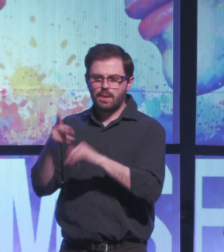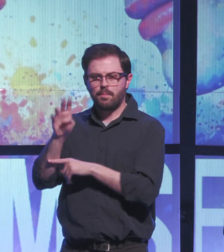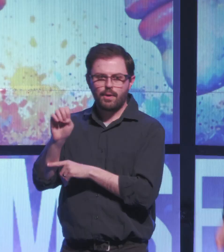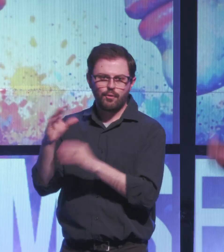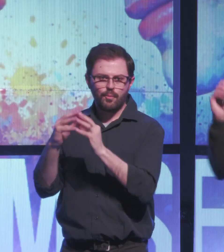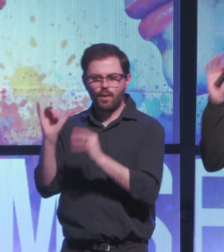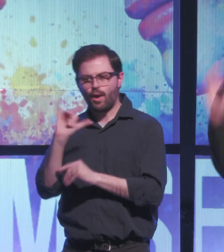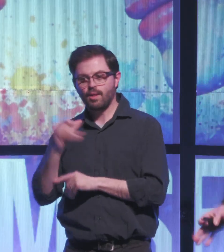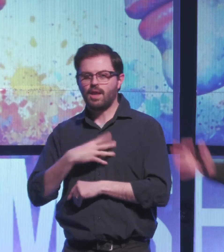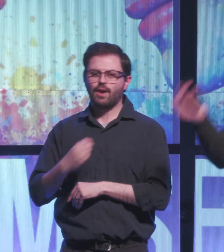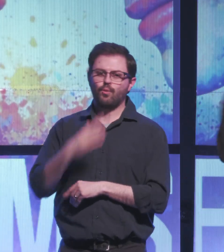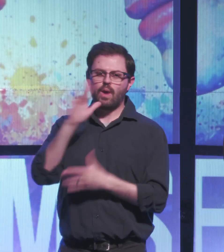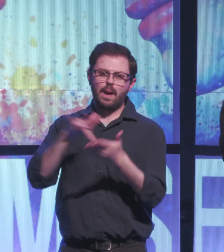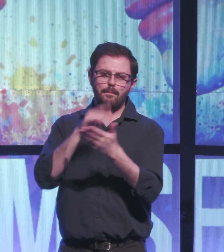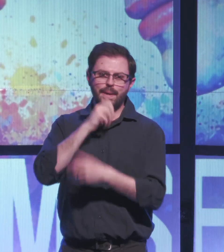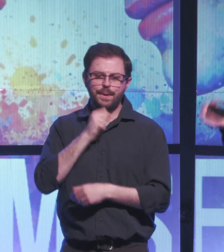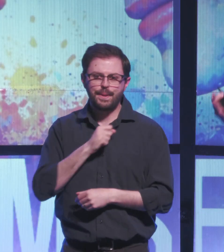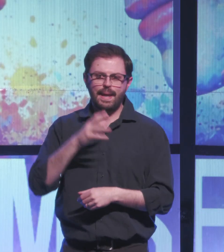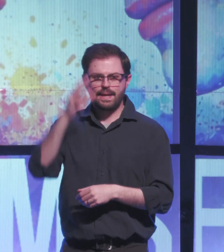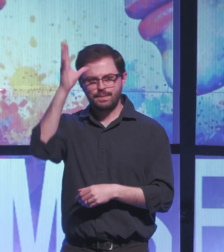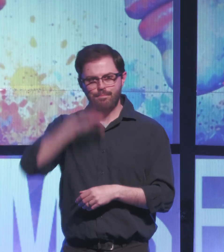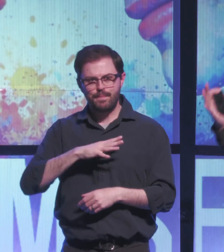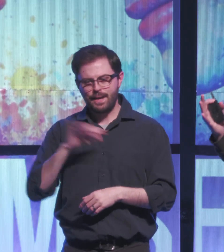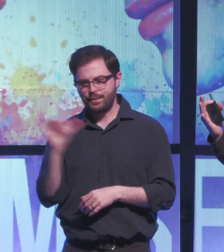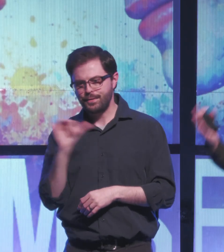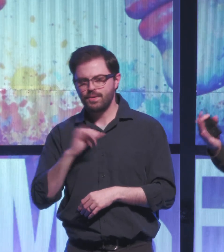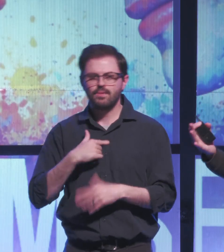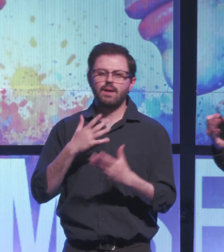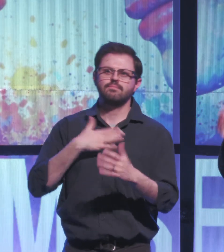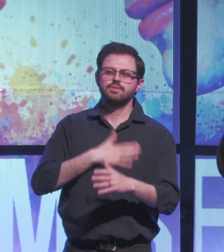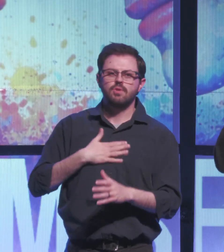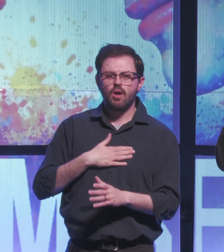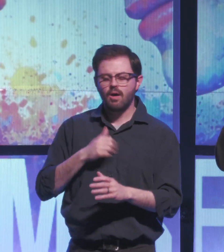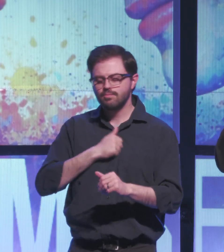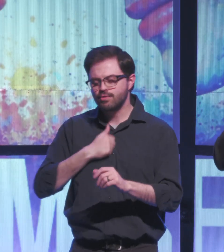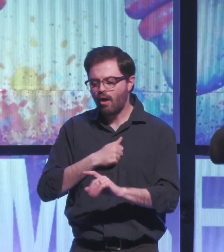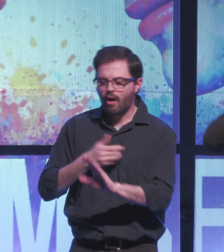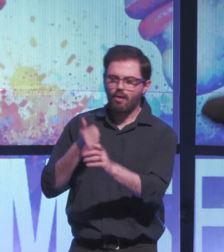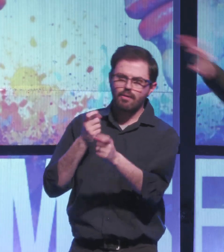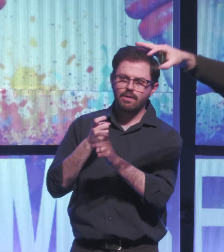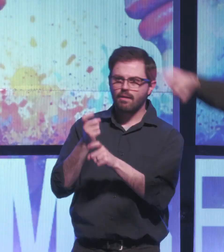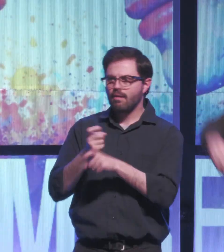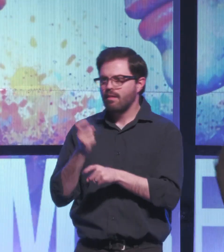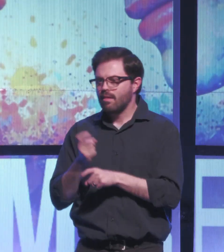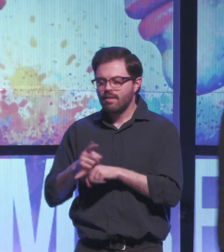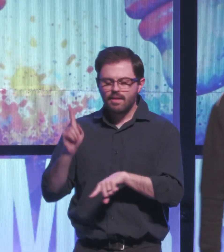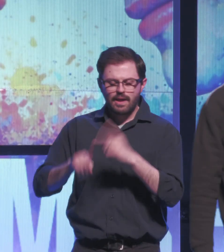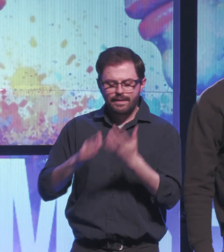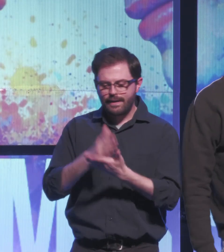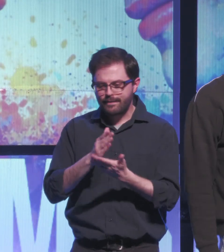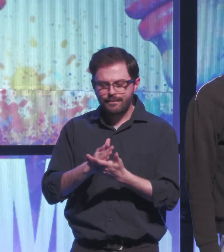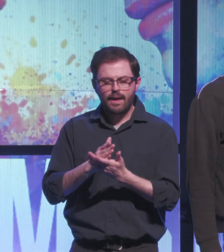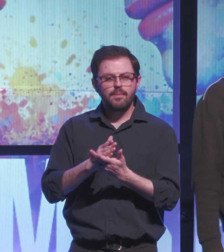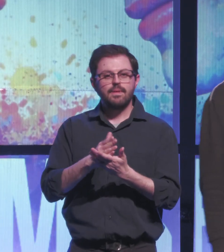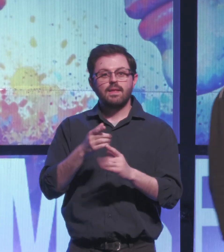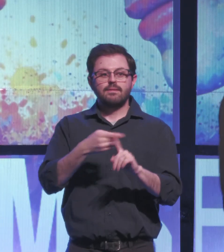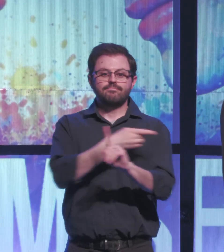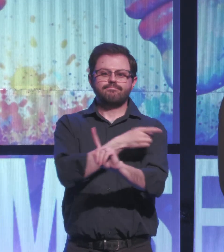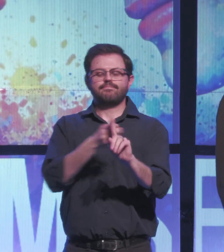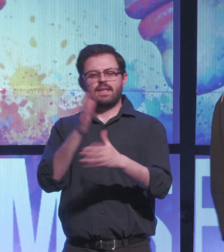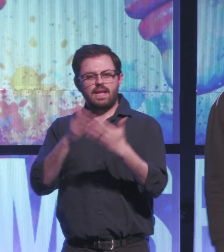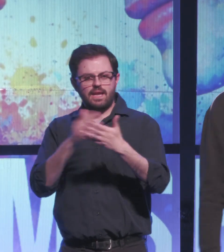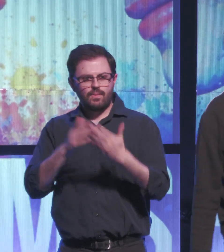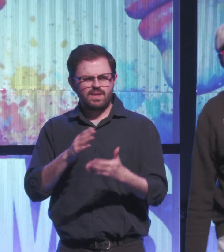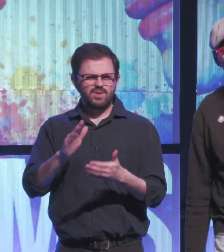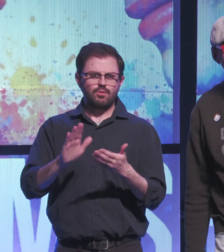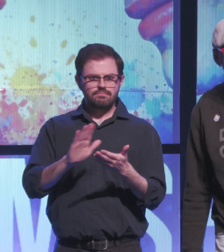I'm just kidding. It's another joke. I can't stop myself. Stop me. Okay. Those are all the things you want to do on a nice day. We're going to go play pickleball.